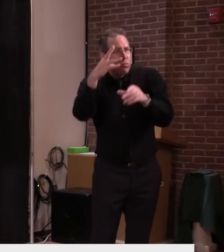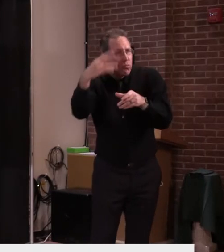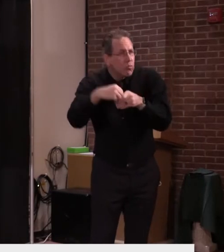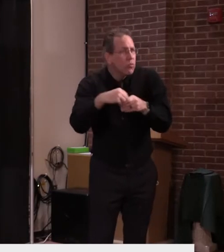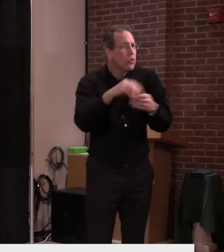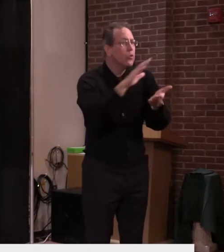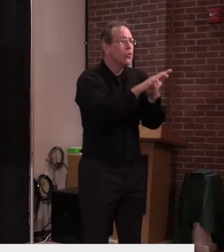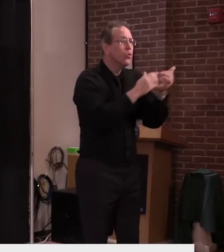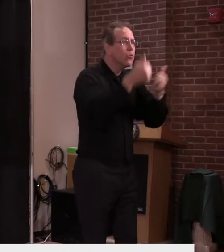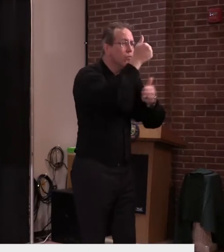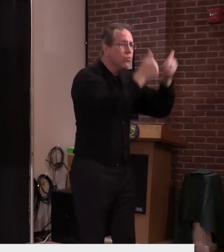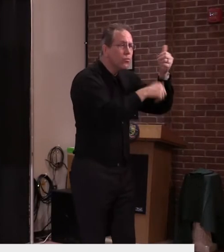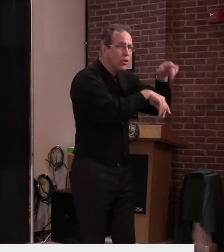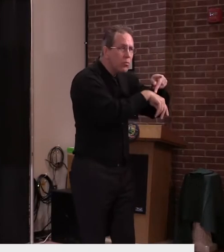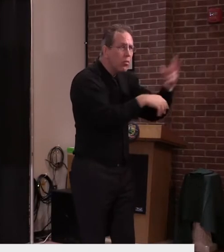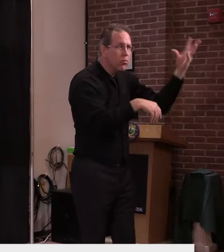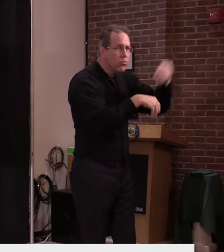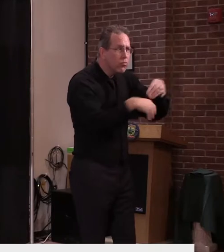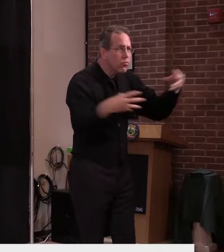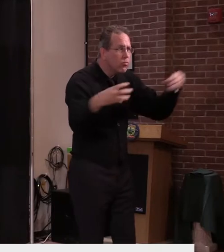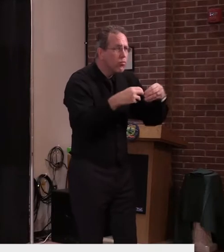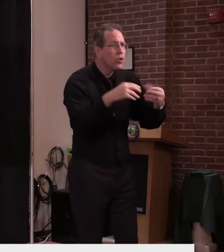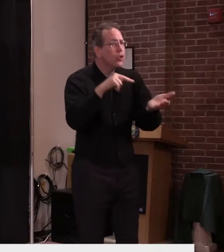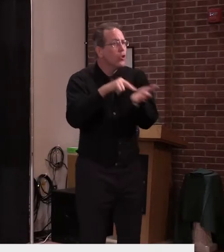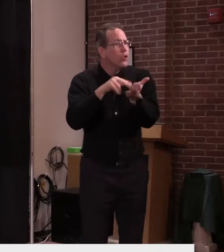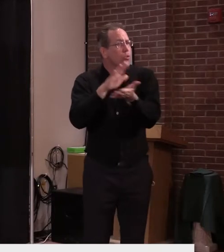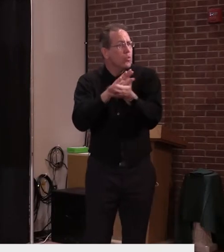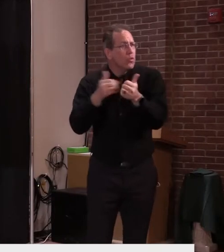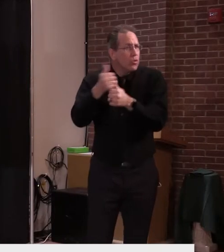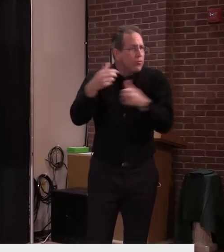Association, the Principals Association, and Vermont NEA.